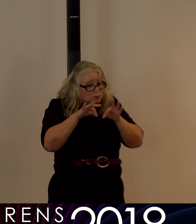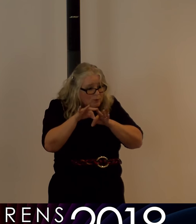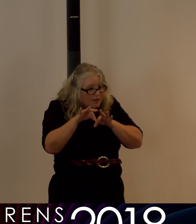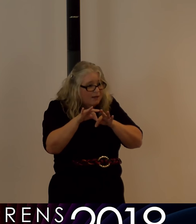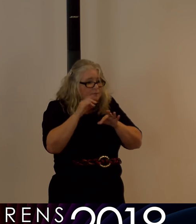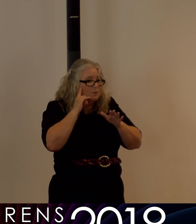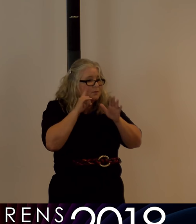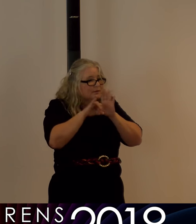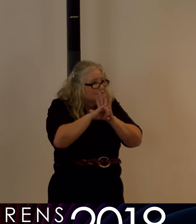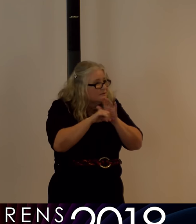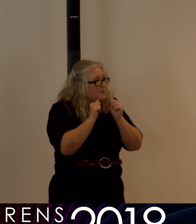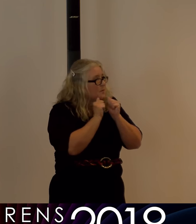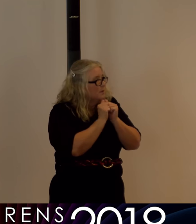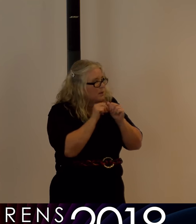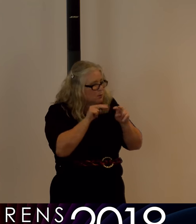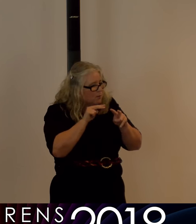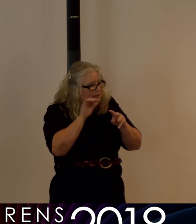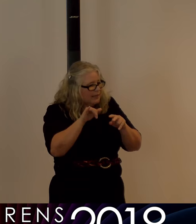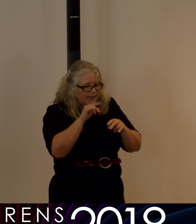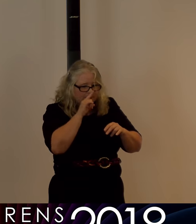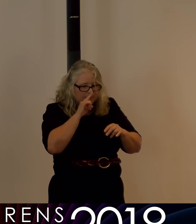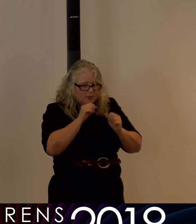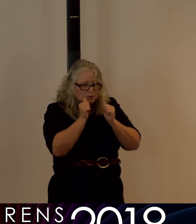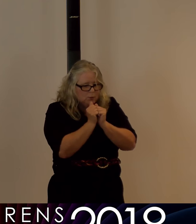looking at mice with hyperactivity behaviors.